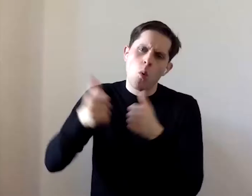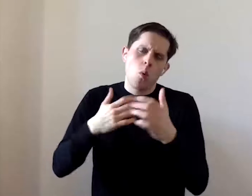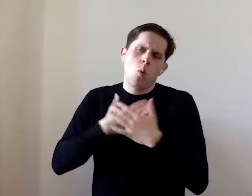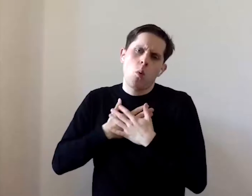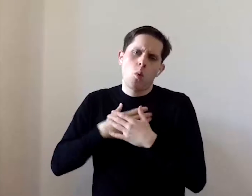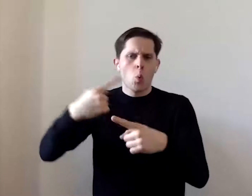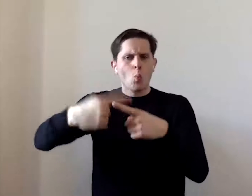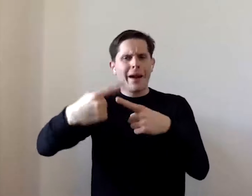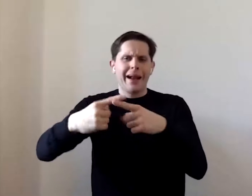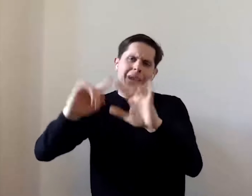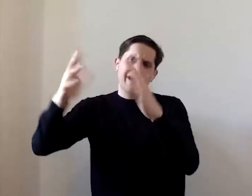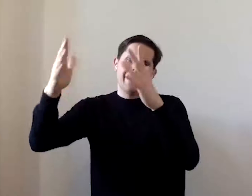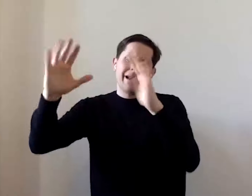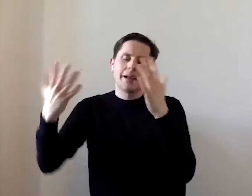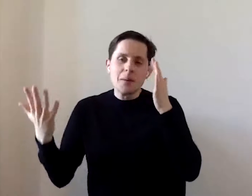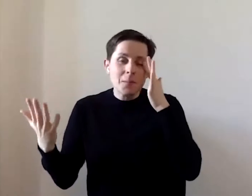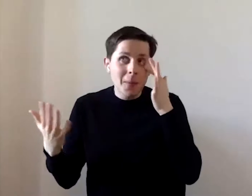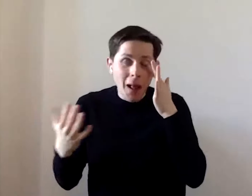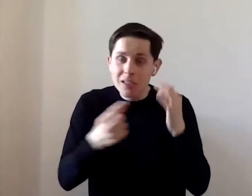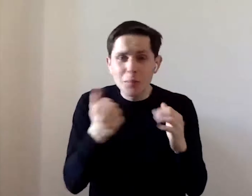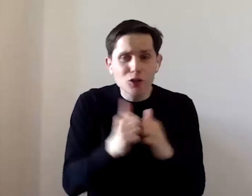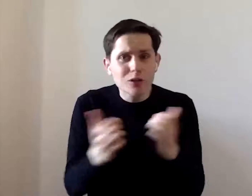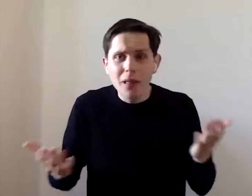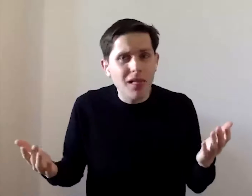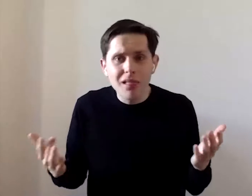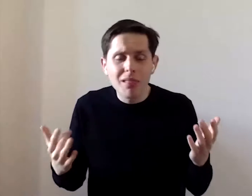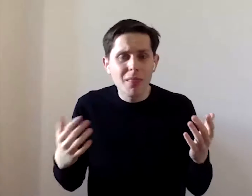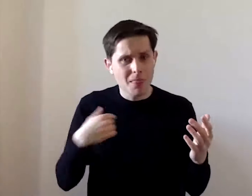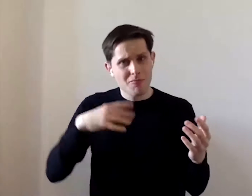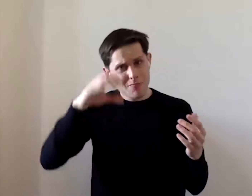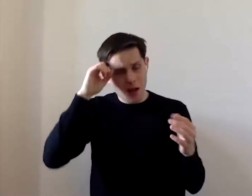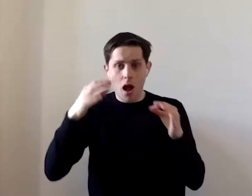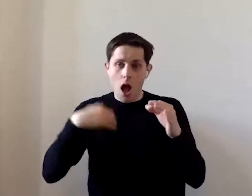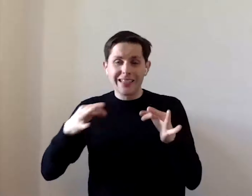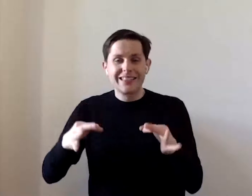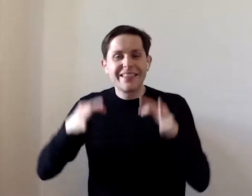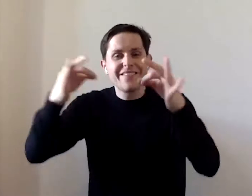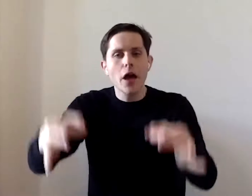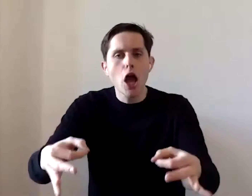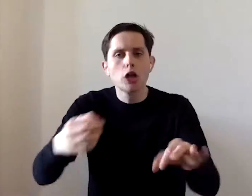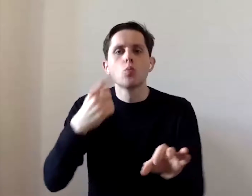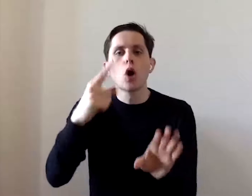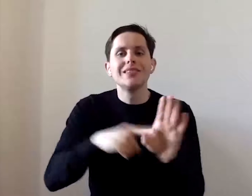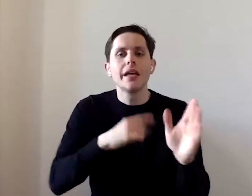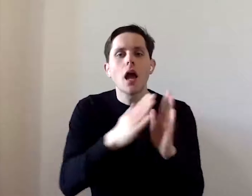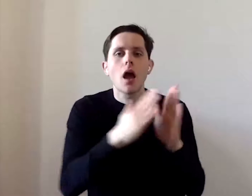things really quickly. I know I took an art foundation before I started university and deferred my